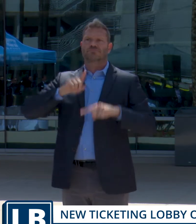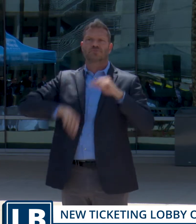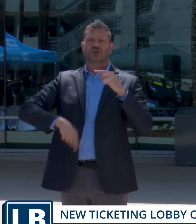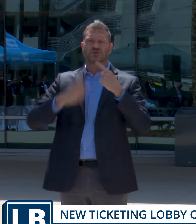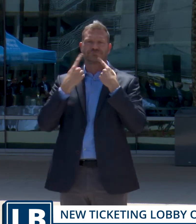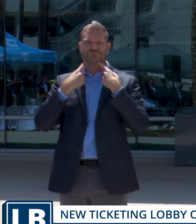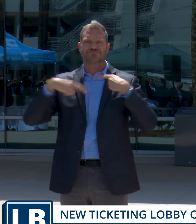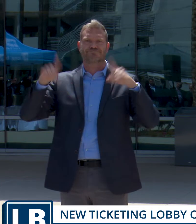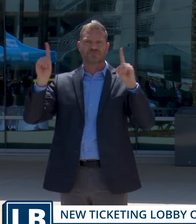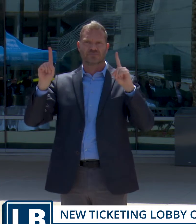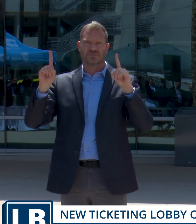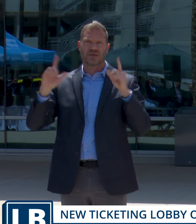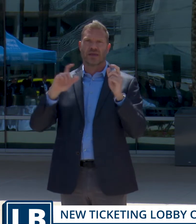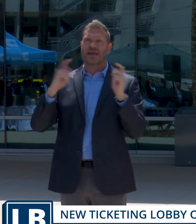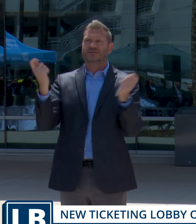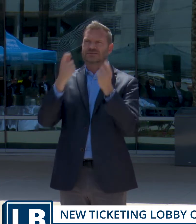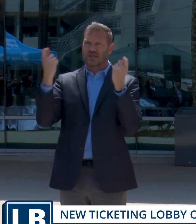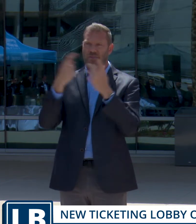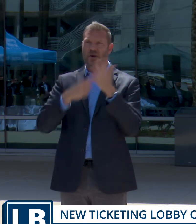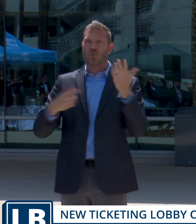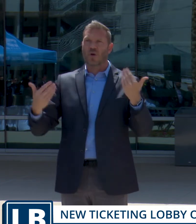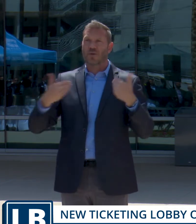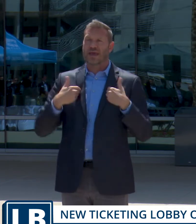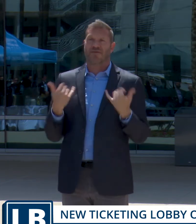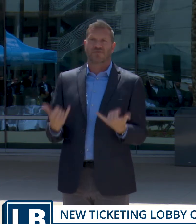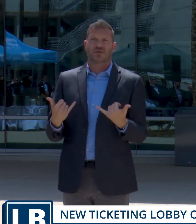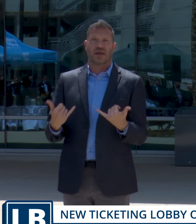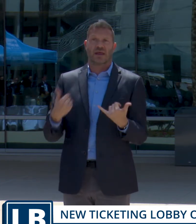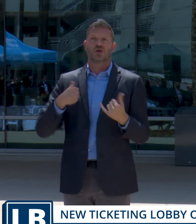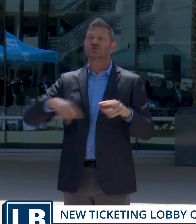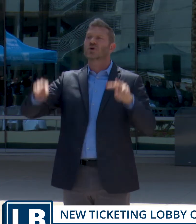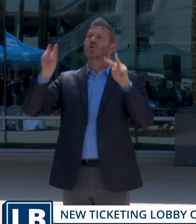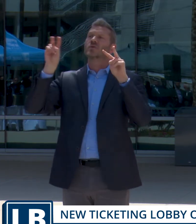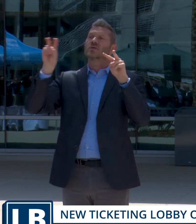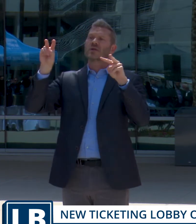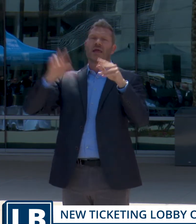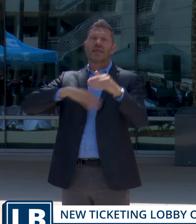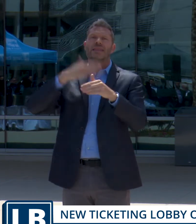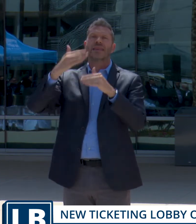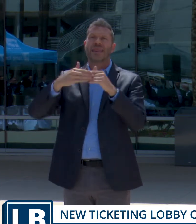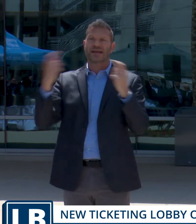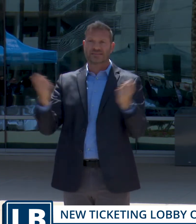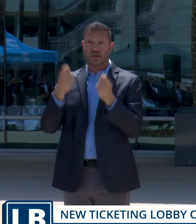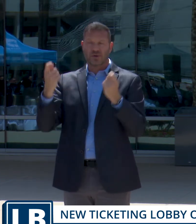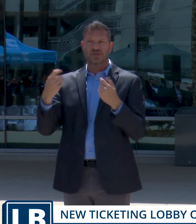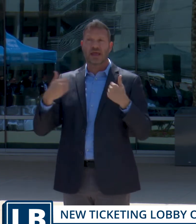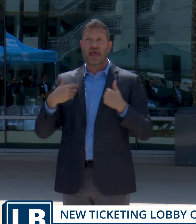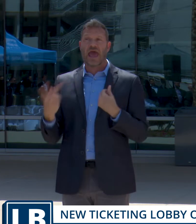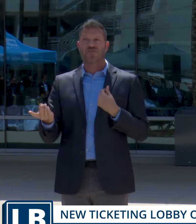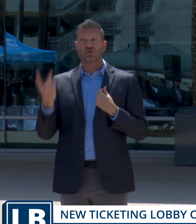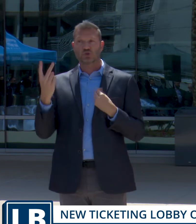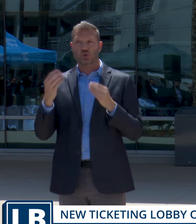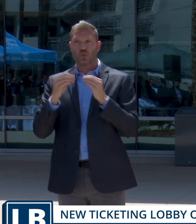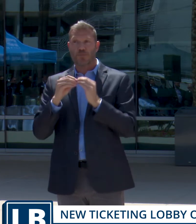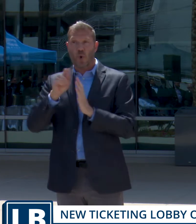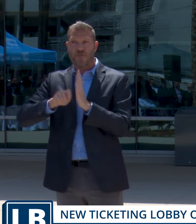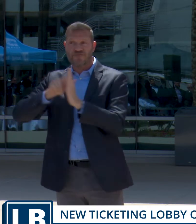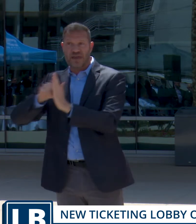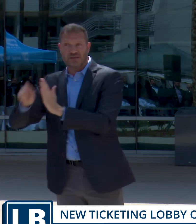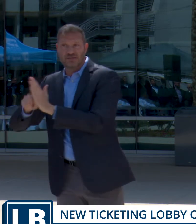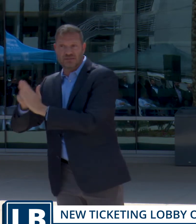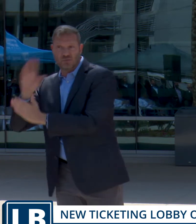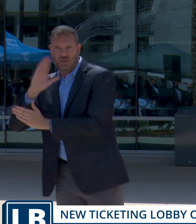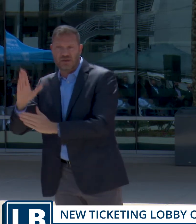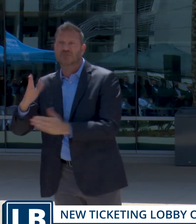celebrate what we have today. So look forward to the next celebrations. I know there's 2 more phases coming up, and thank you again for the